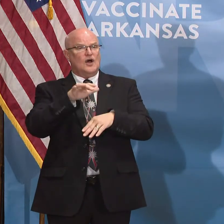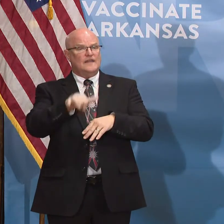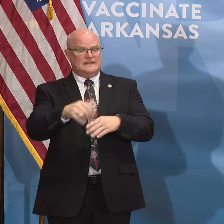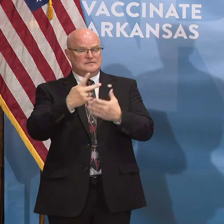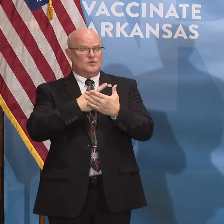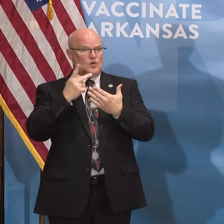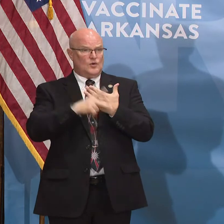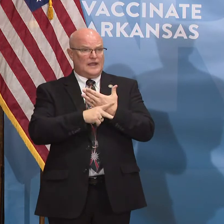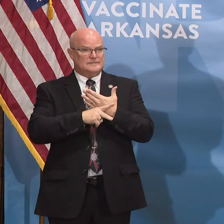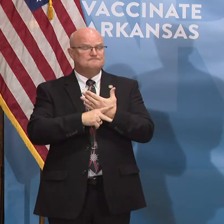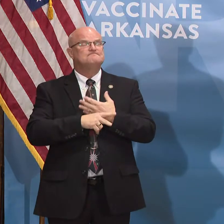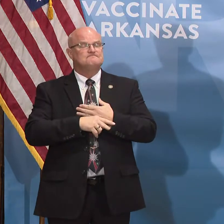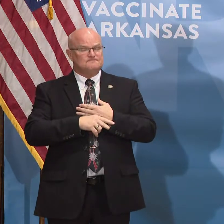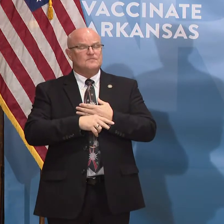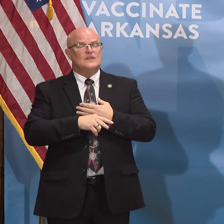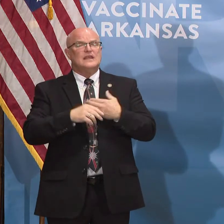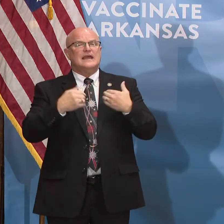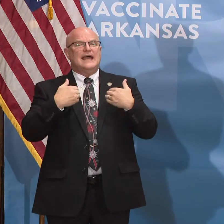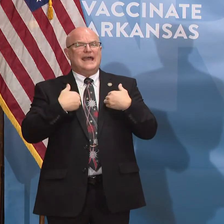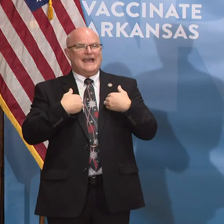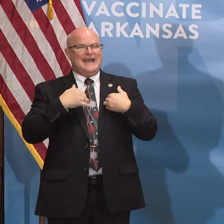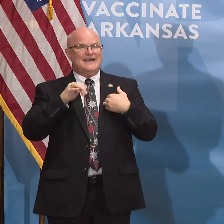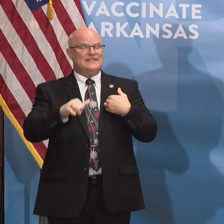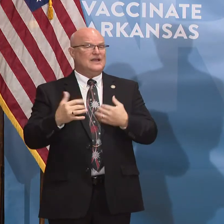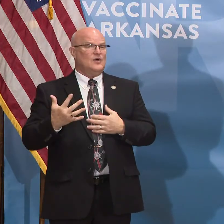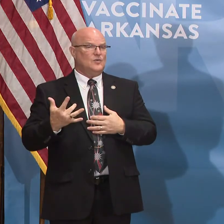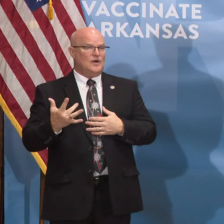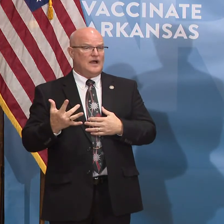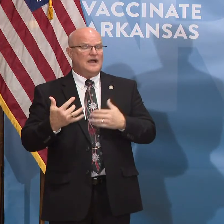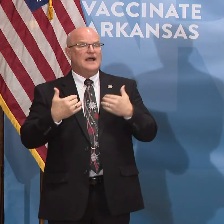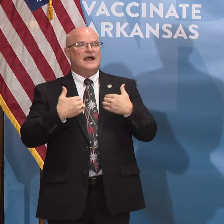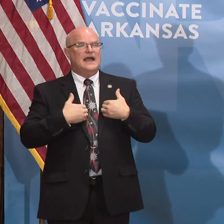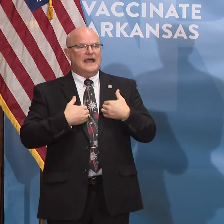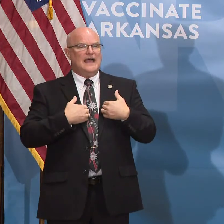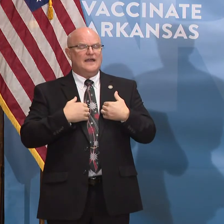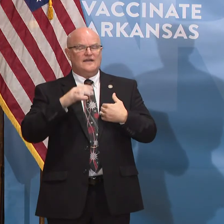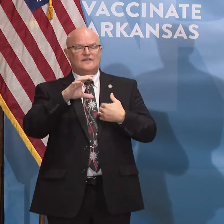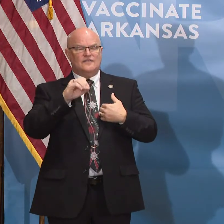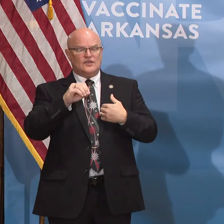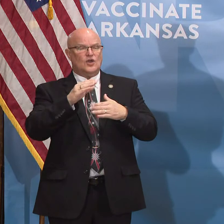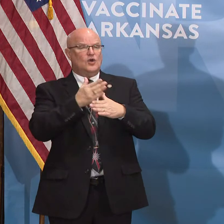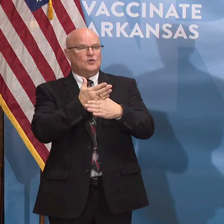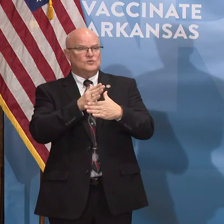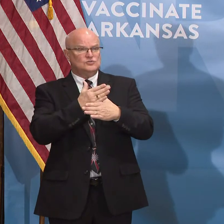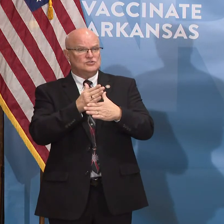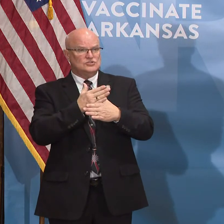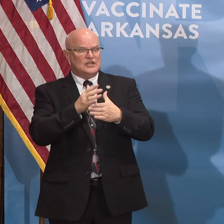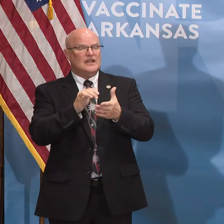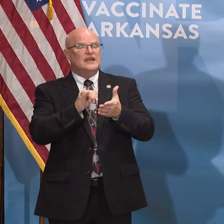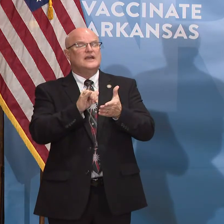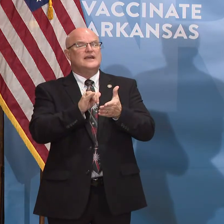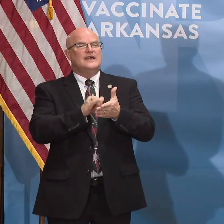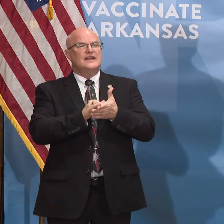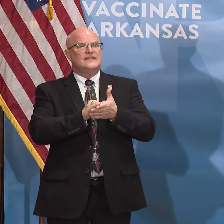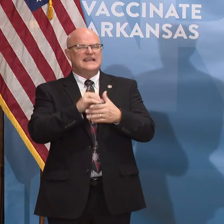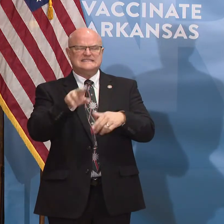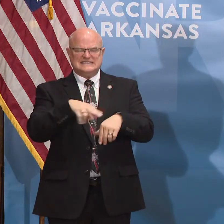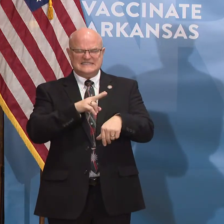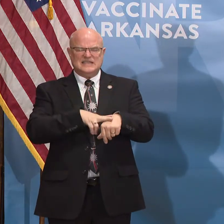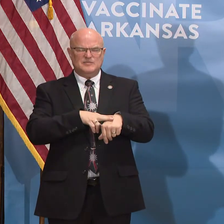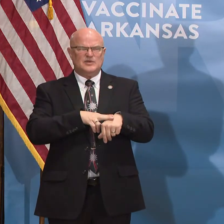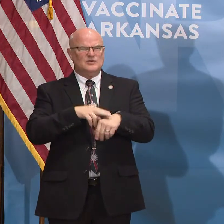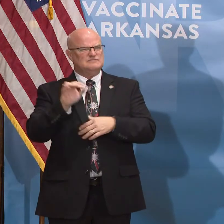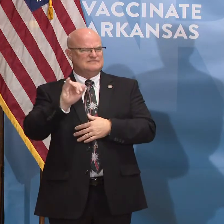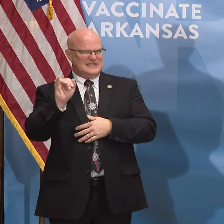this program. And we have that because we'll have the co-share that is very typical